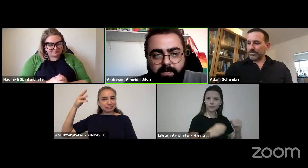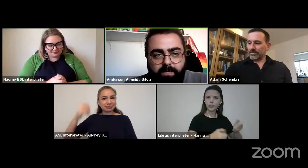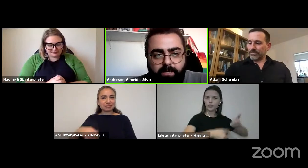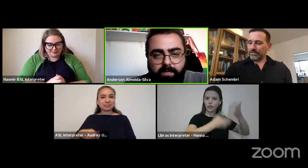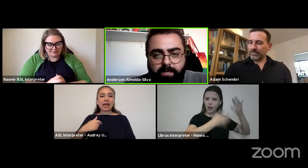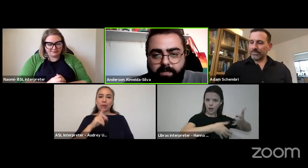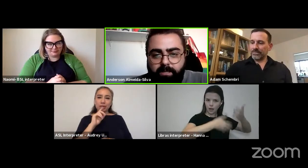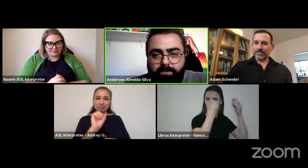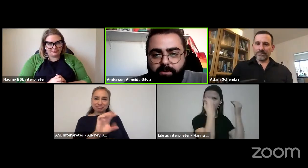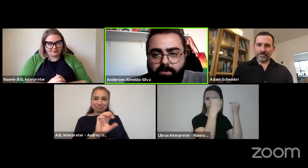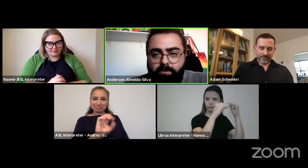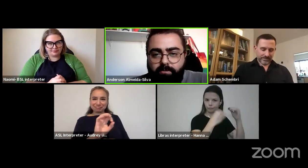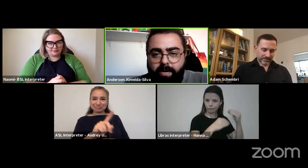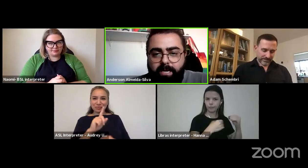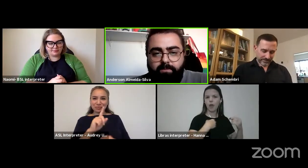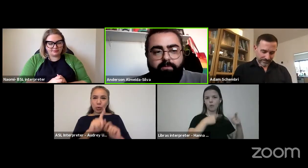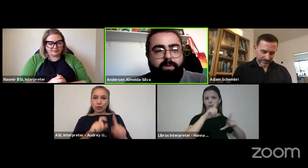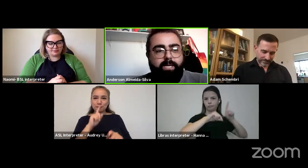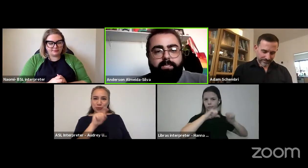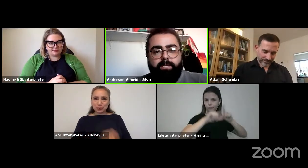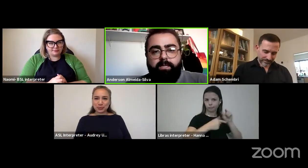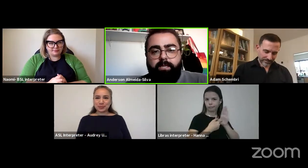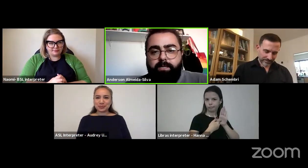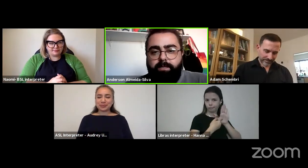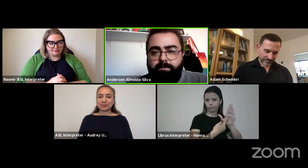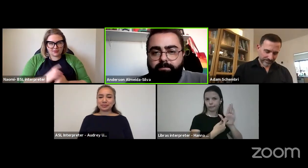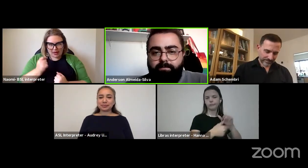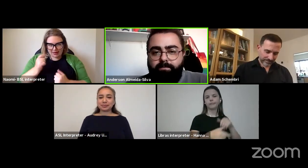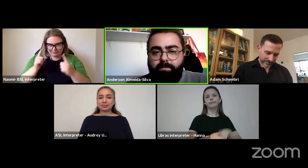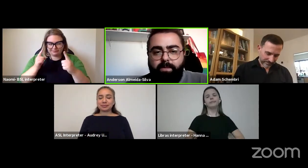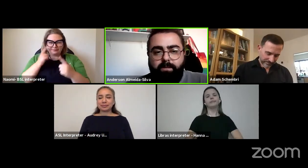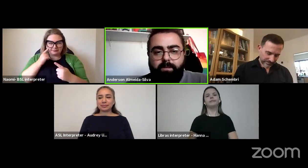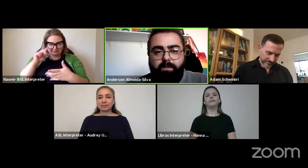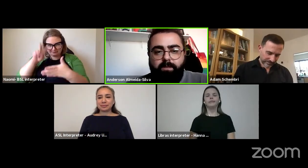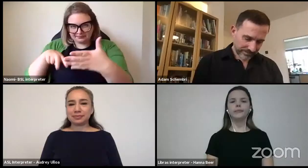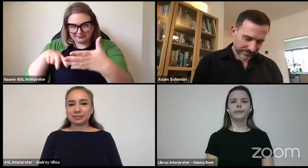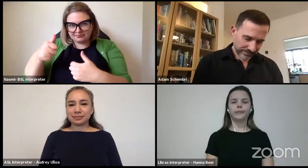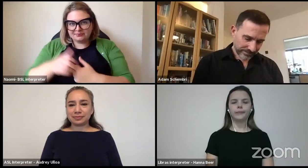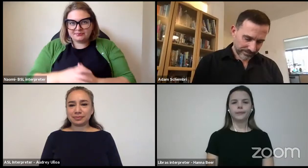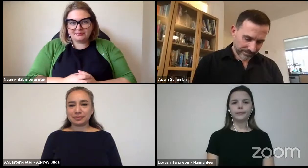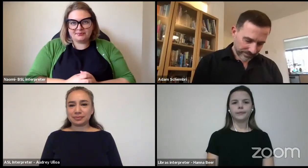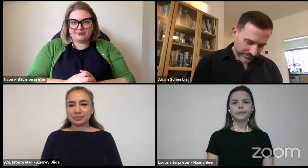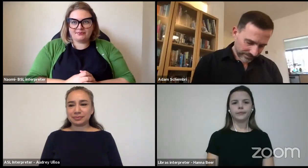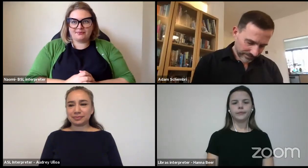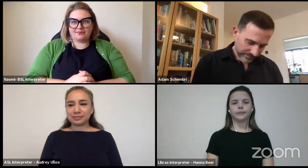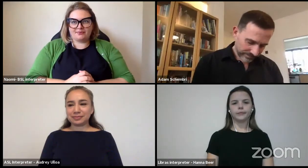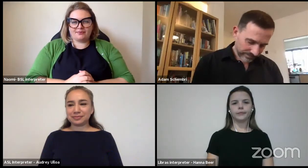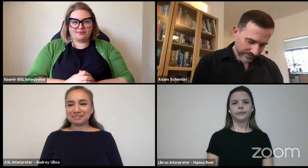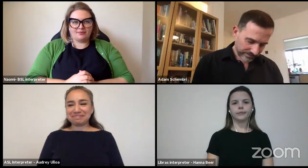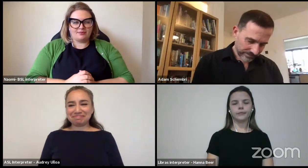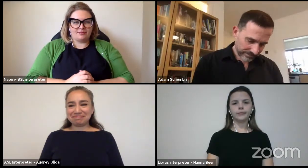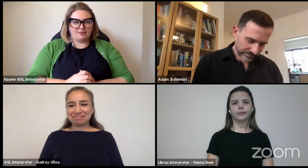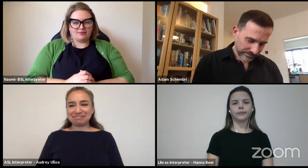chat. So, all right, let me read here. 1 minute.